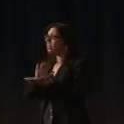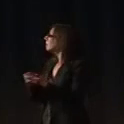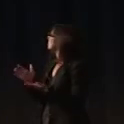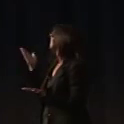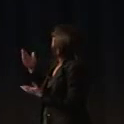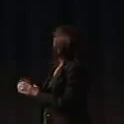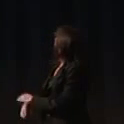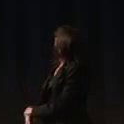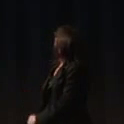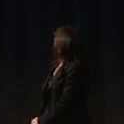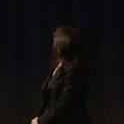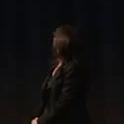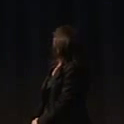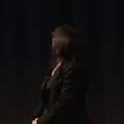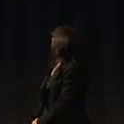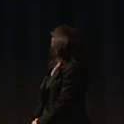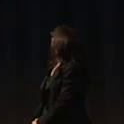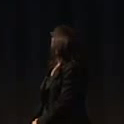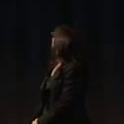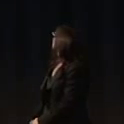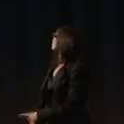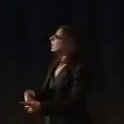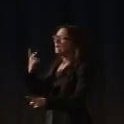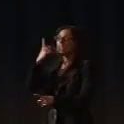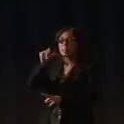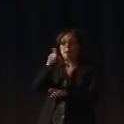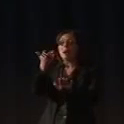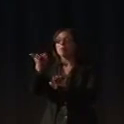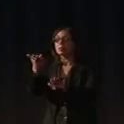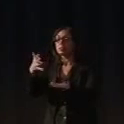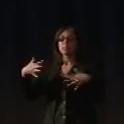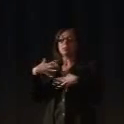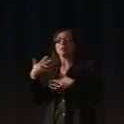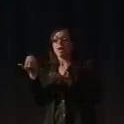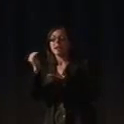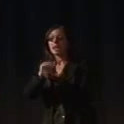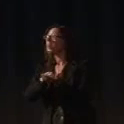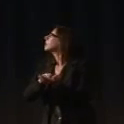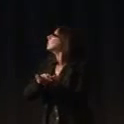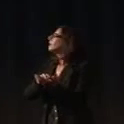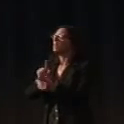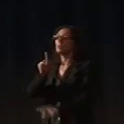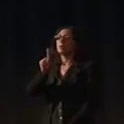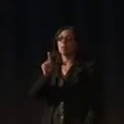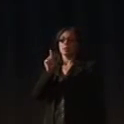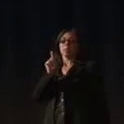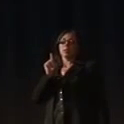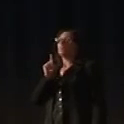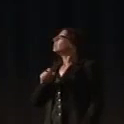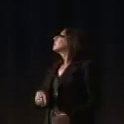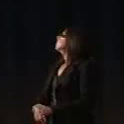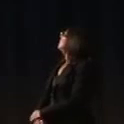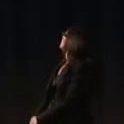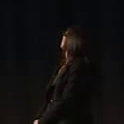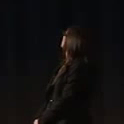She sees something else, and then she's frightened again, and she begins to move backward.